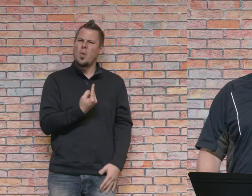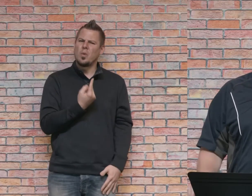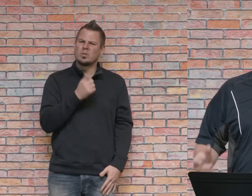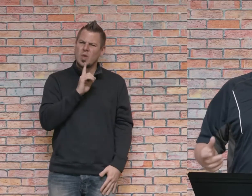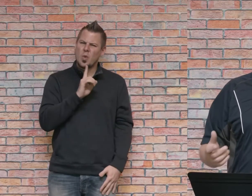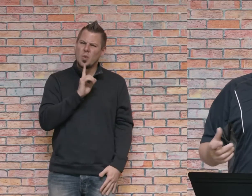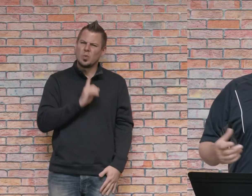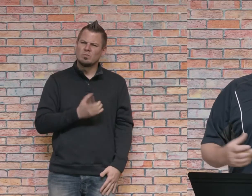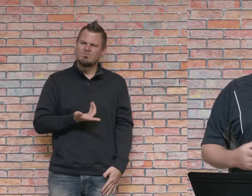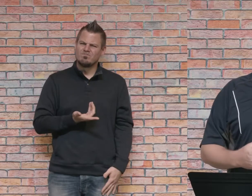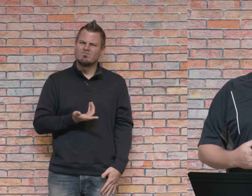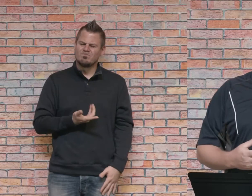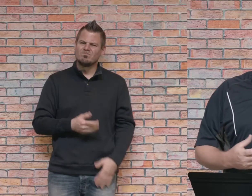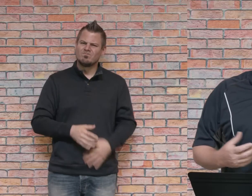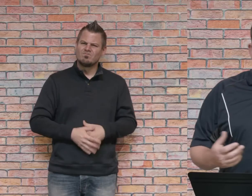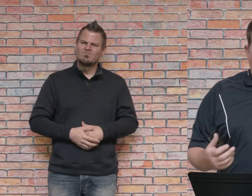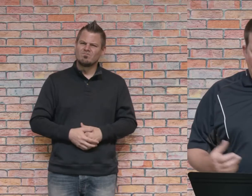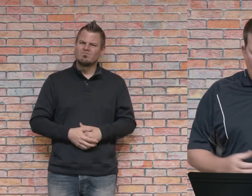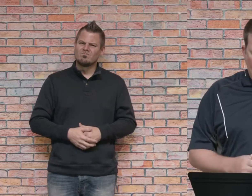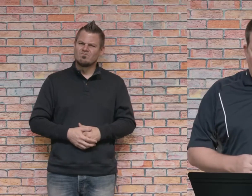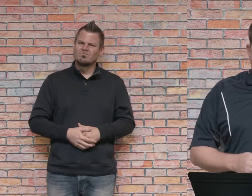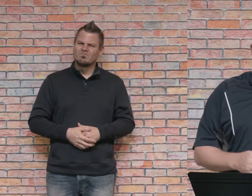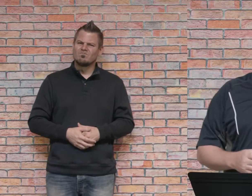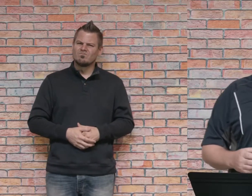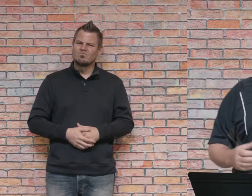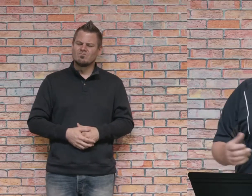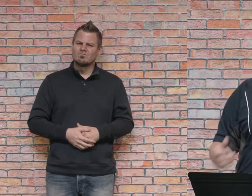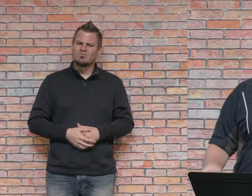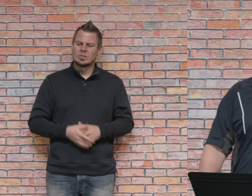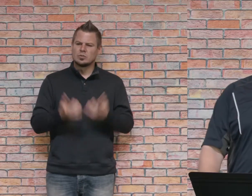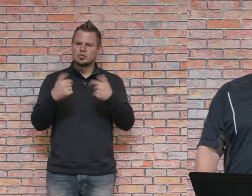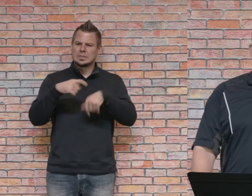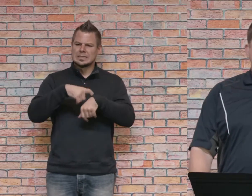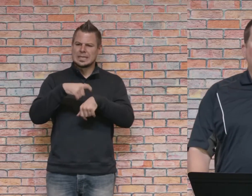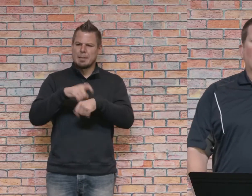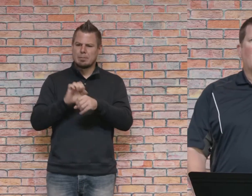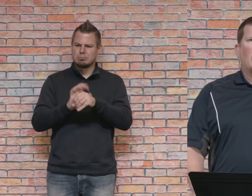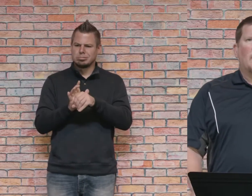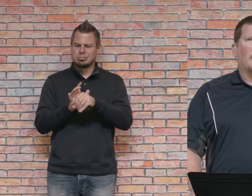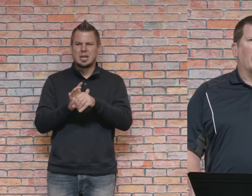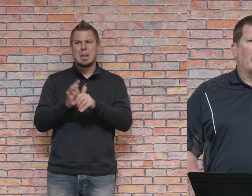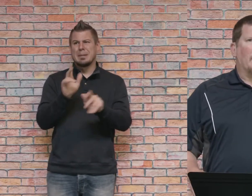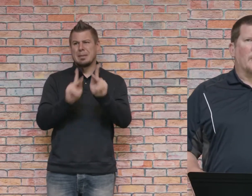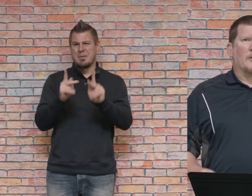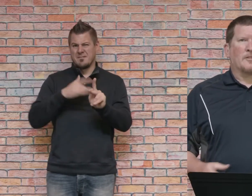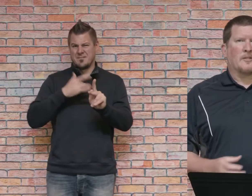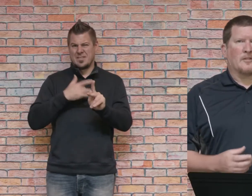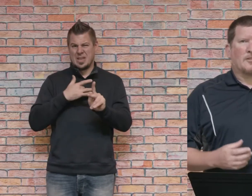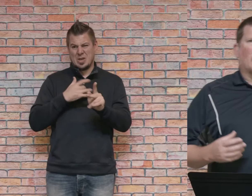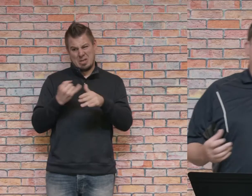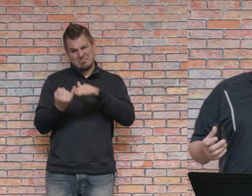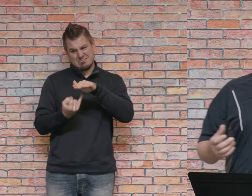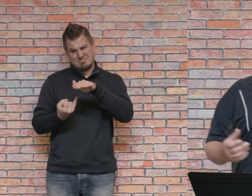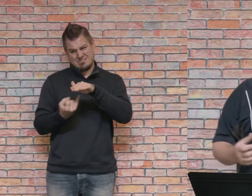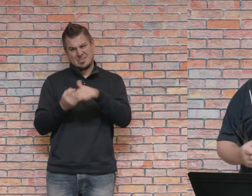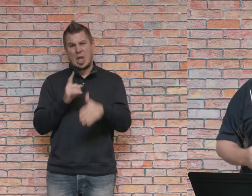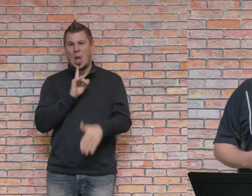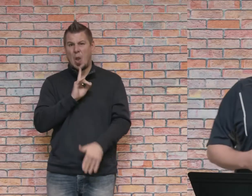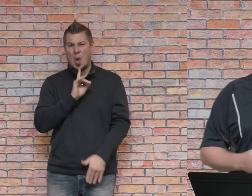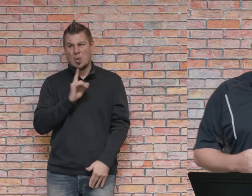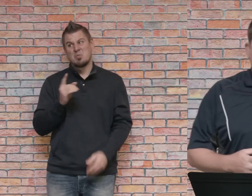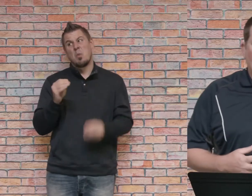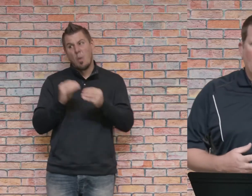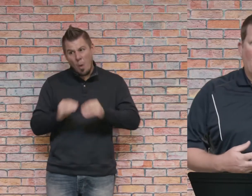Right now, going through this season of this pandemic, people are feeling more alone than ever. This social